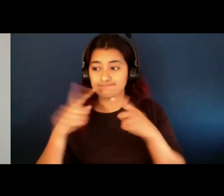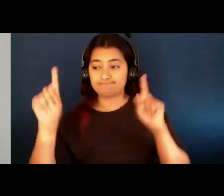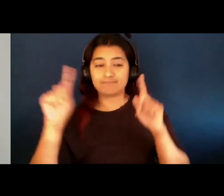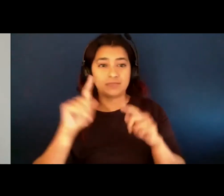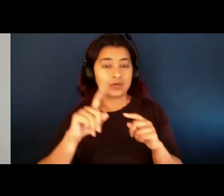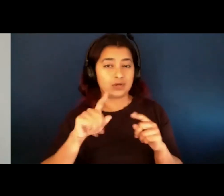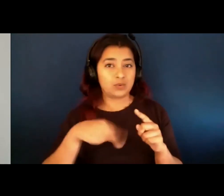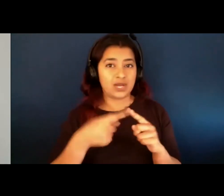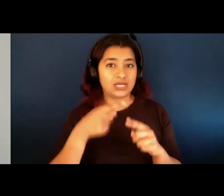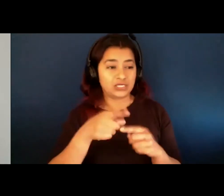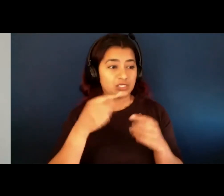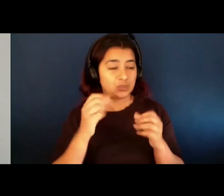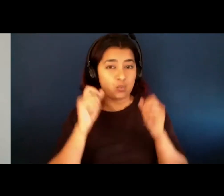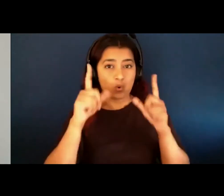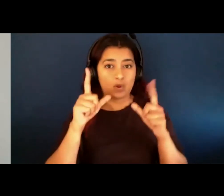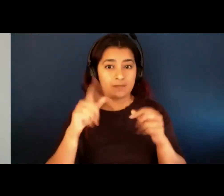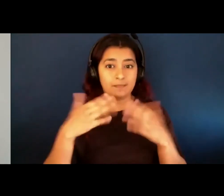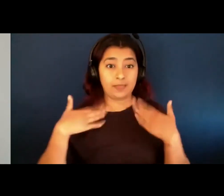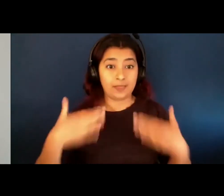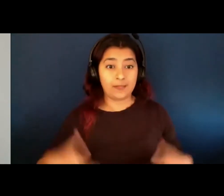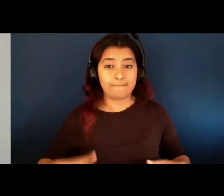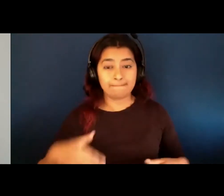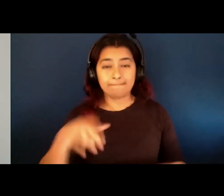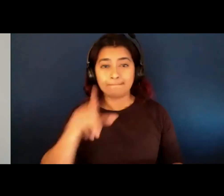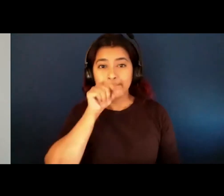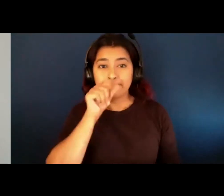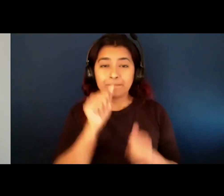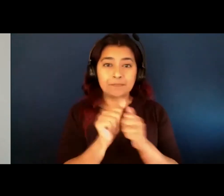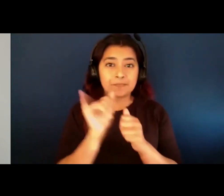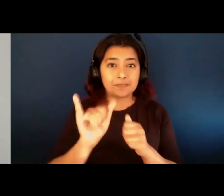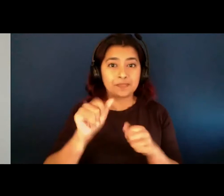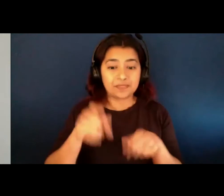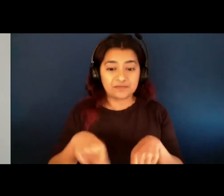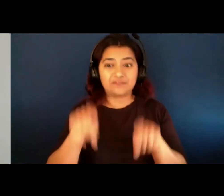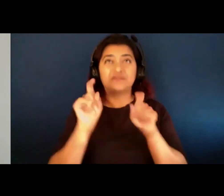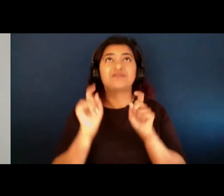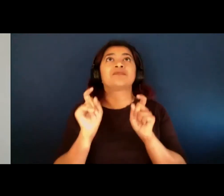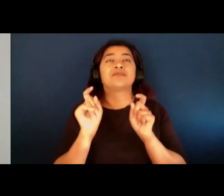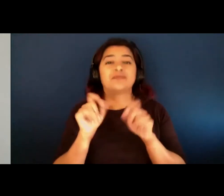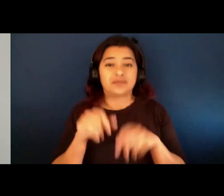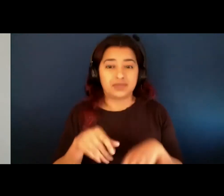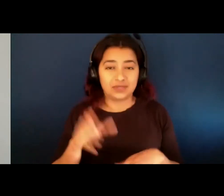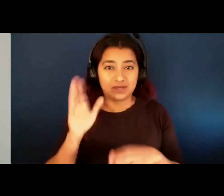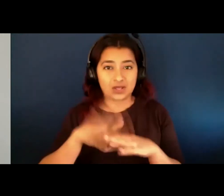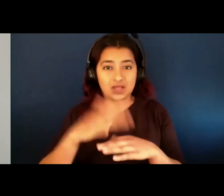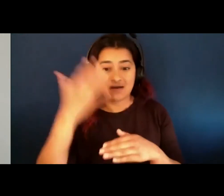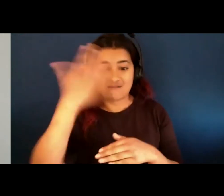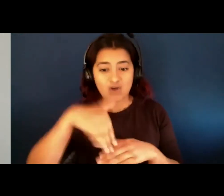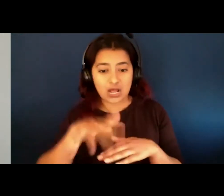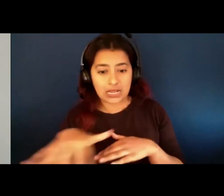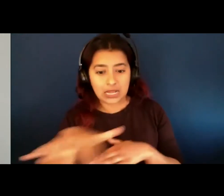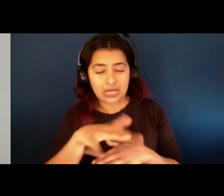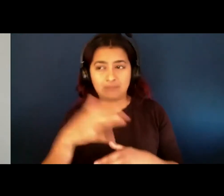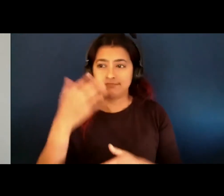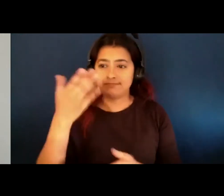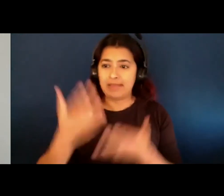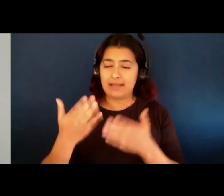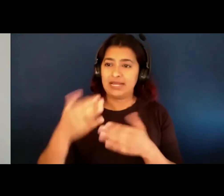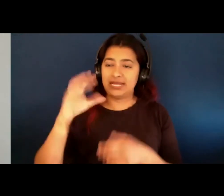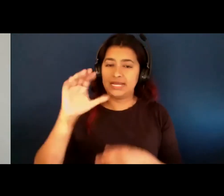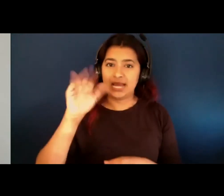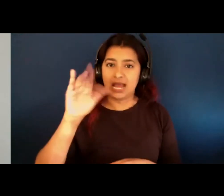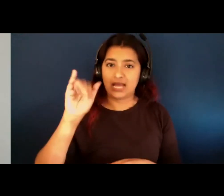woke, the bodies of sparrows with their feet up like dead roaches had blanketed her front lawn. Maybe it was acid rain or bird